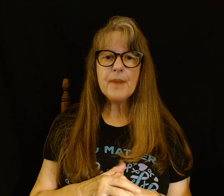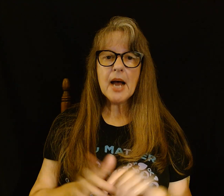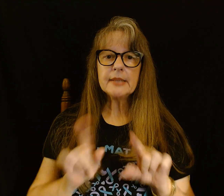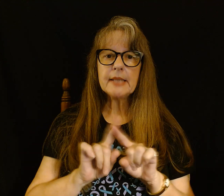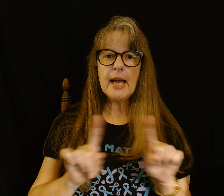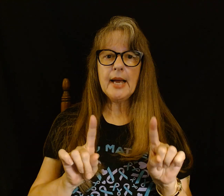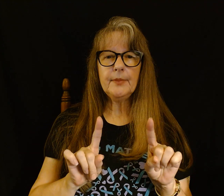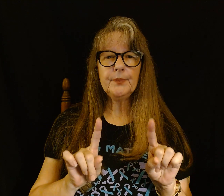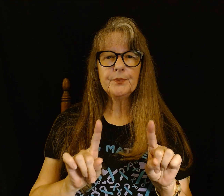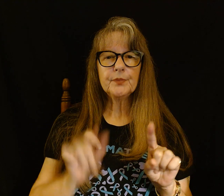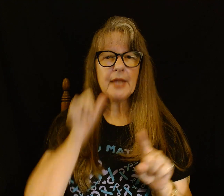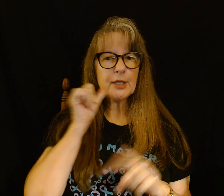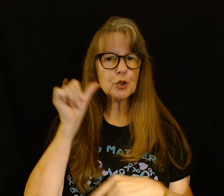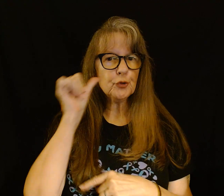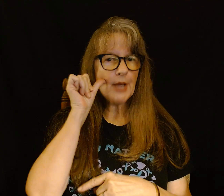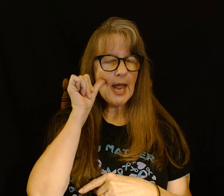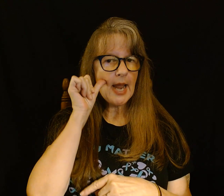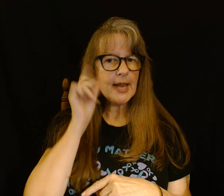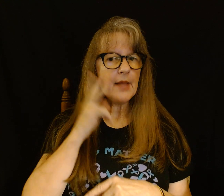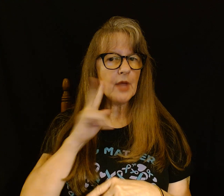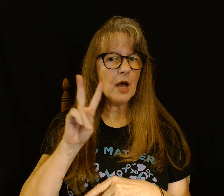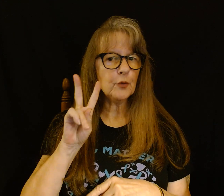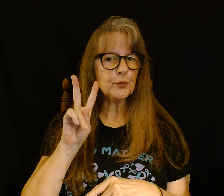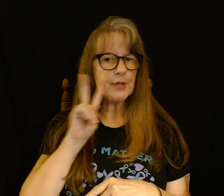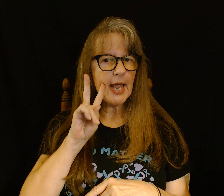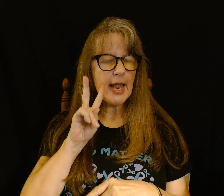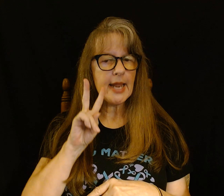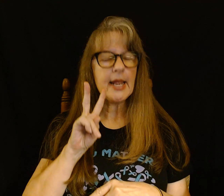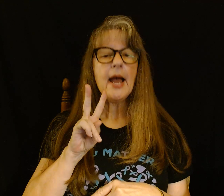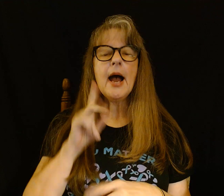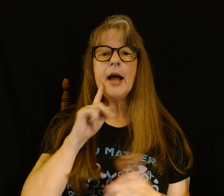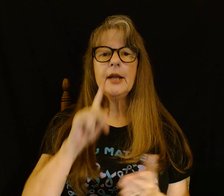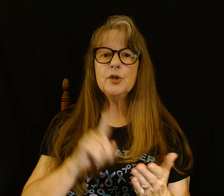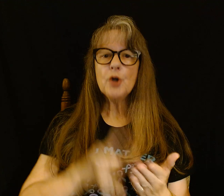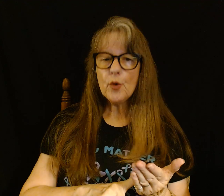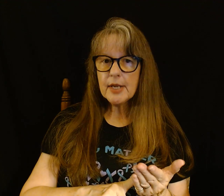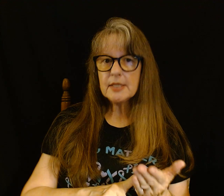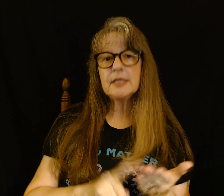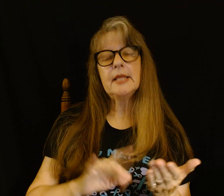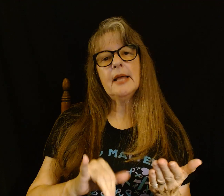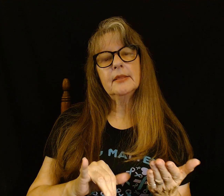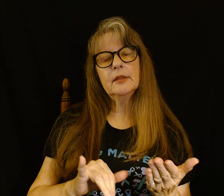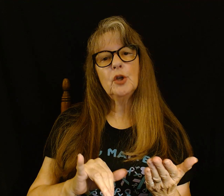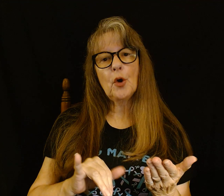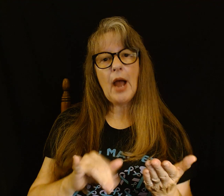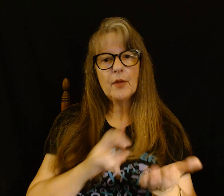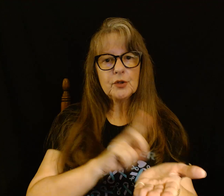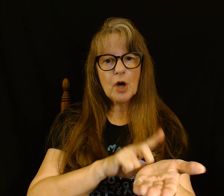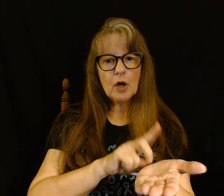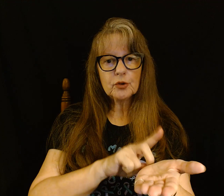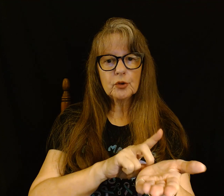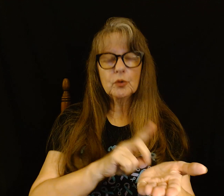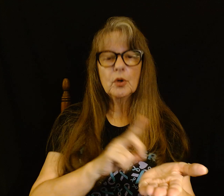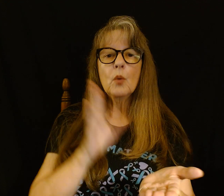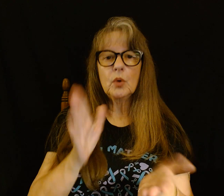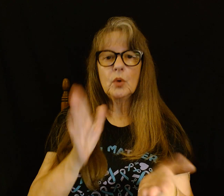But yesterday and the other day, I noticed that, how the doctor will